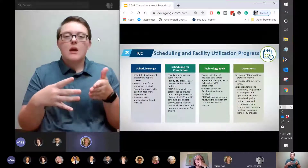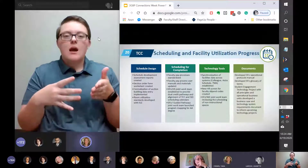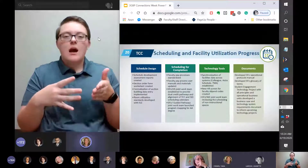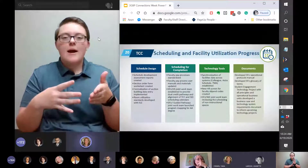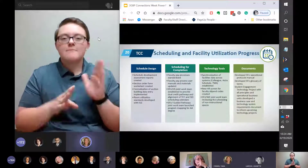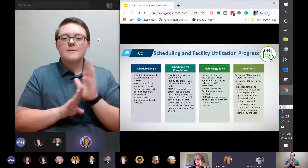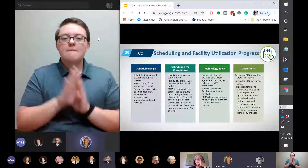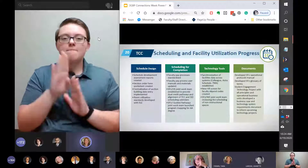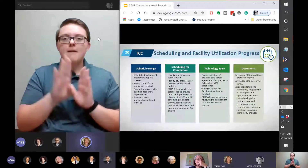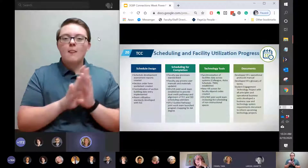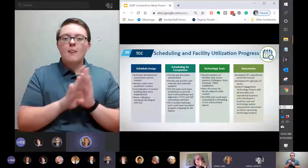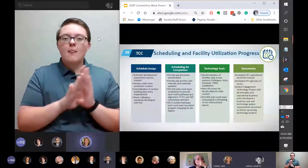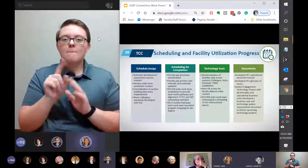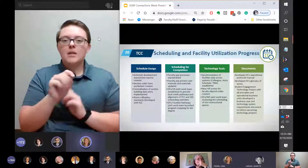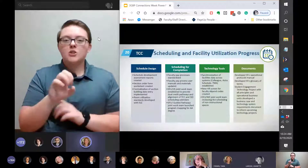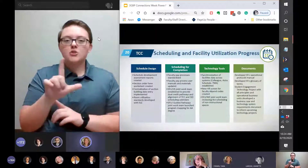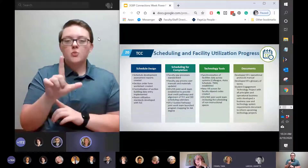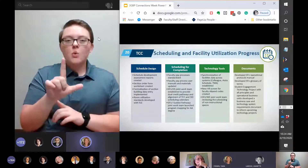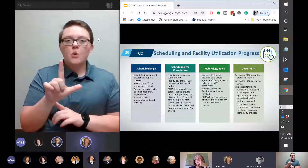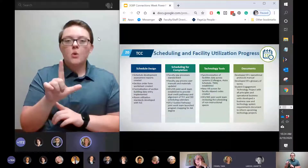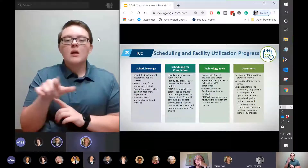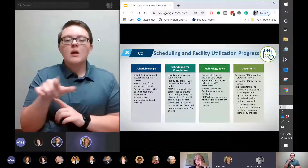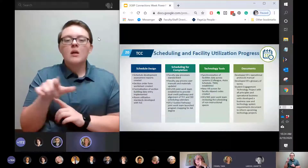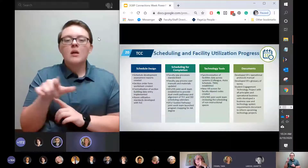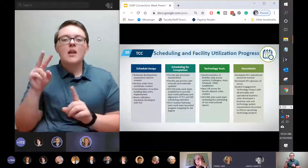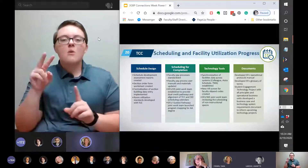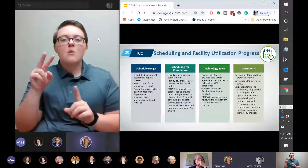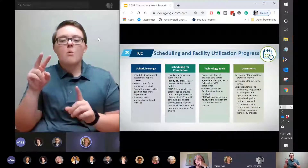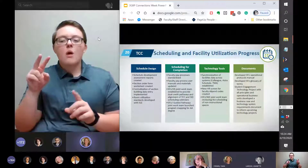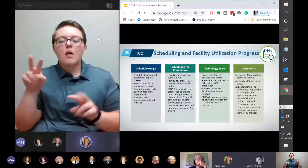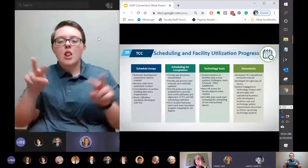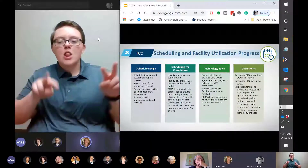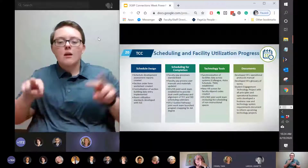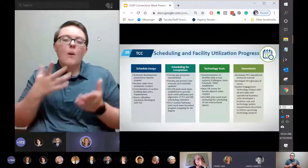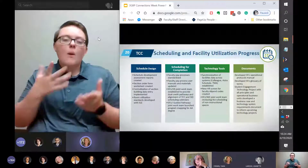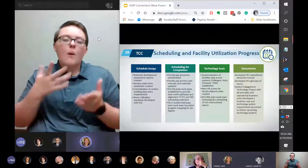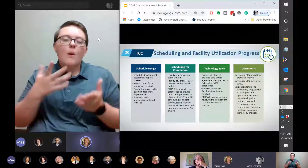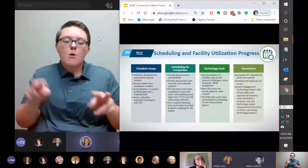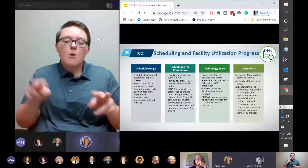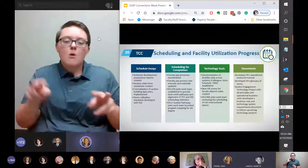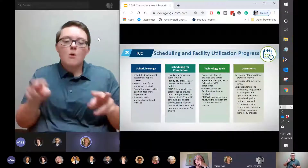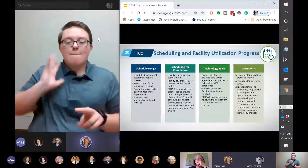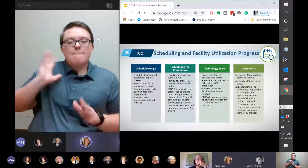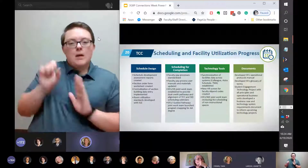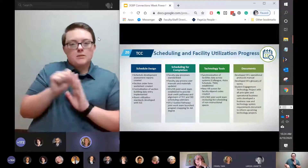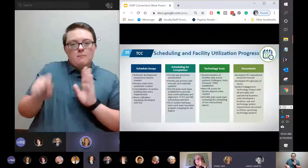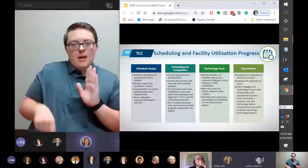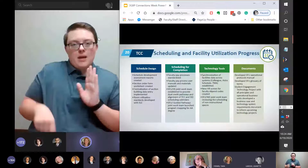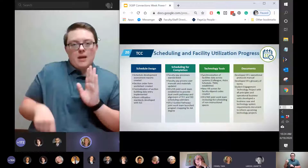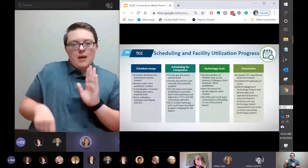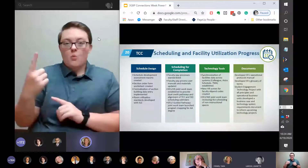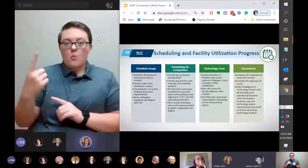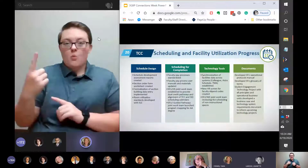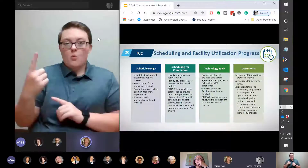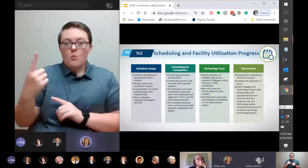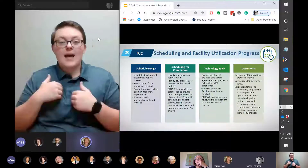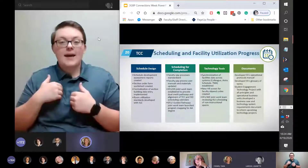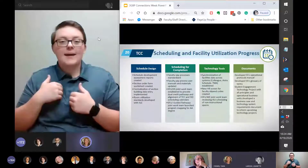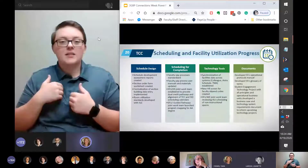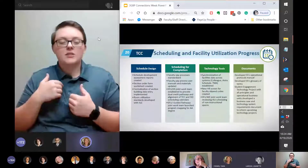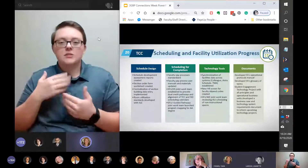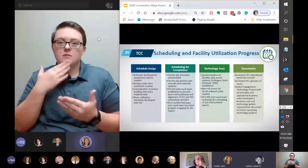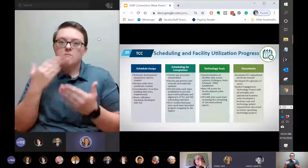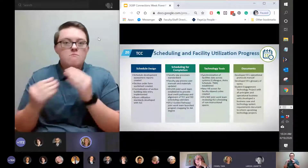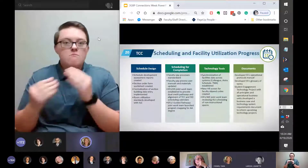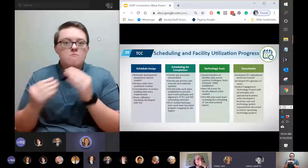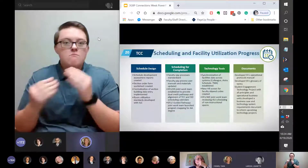development tool that kind of looks at both of them look at past semesters. One of them provides really granular detail to the